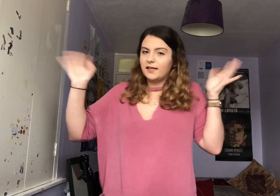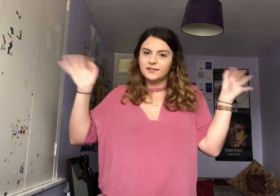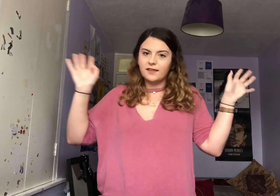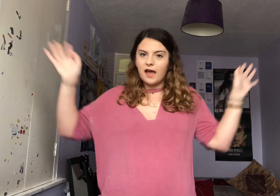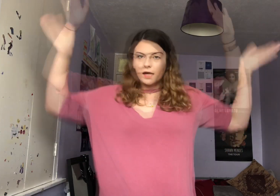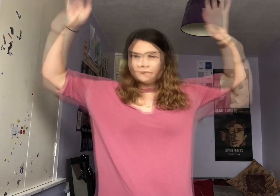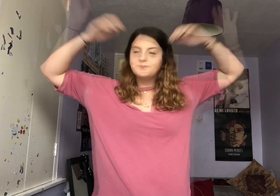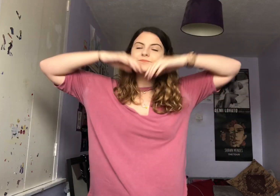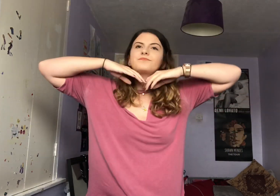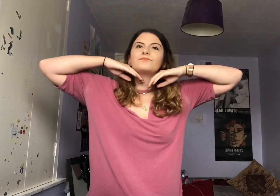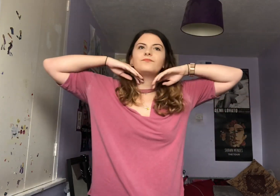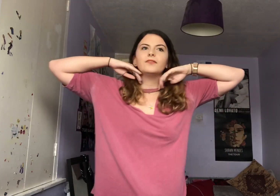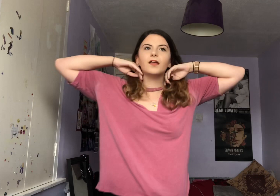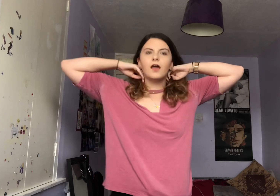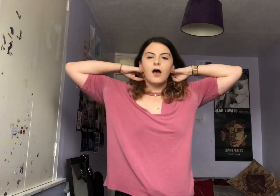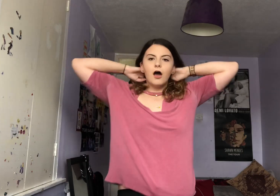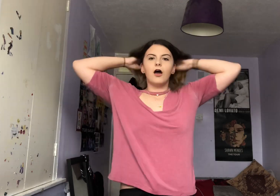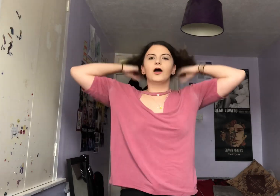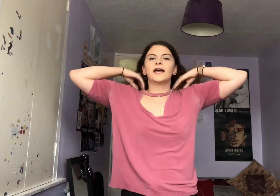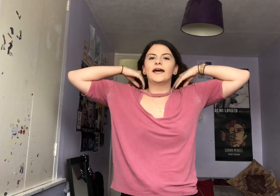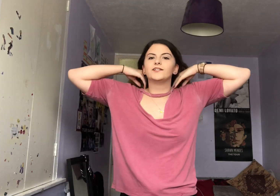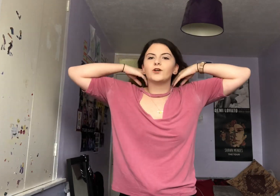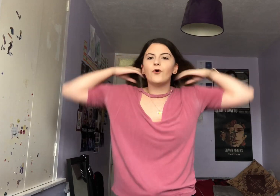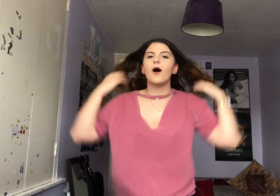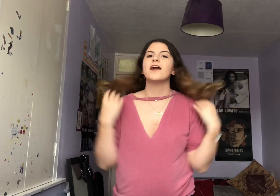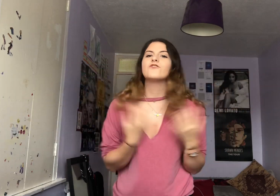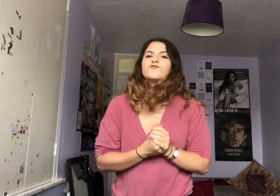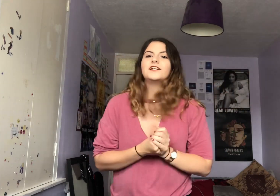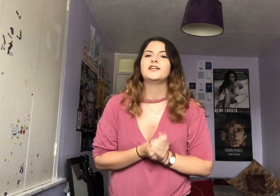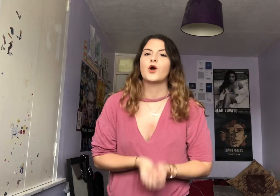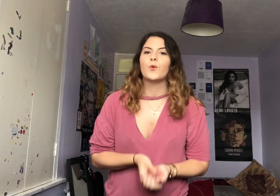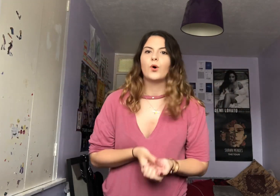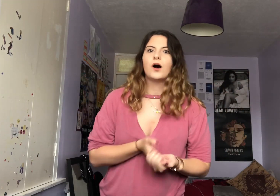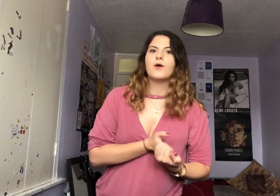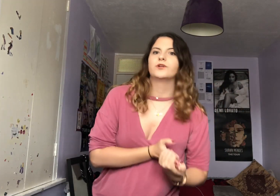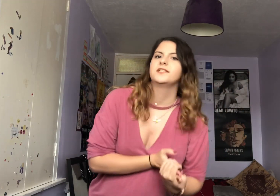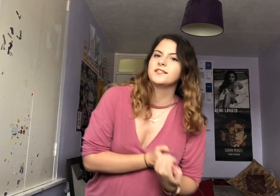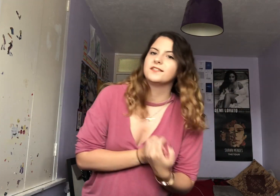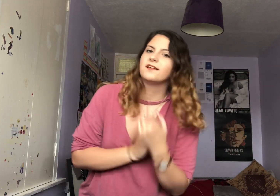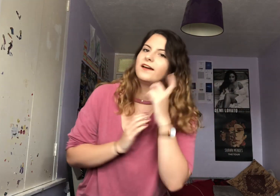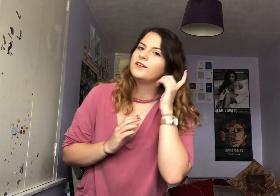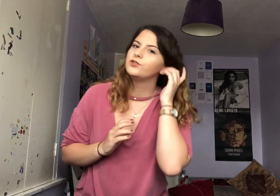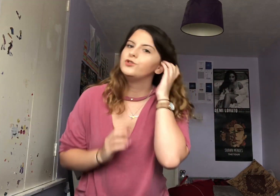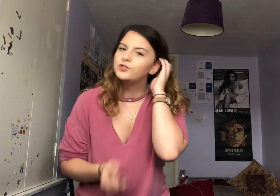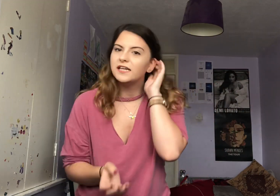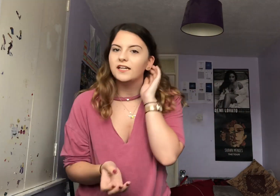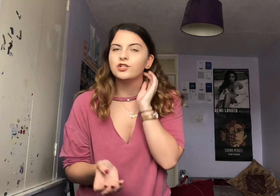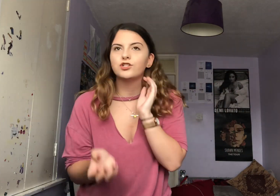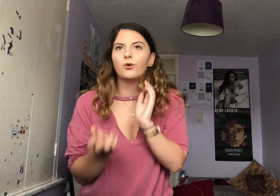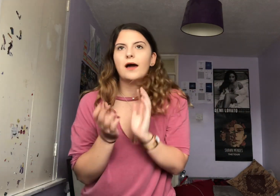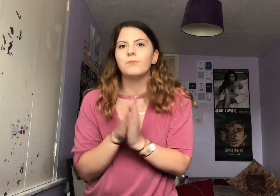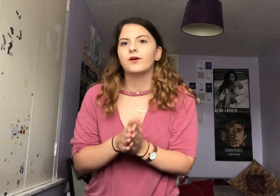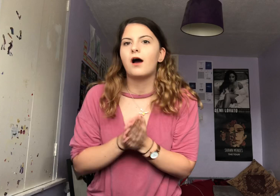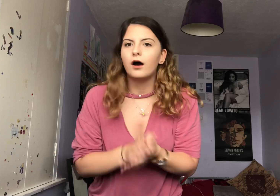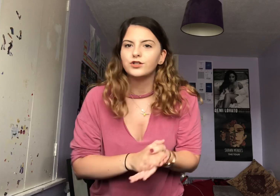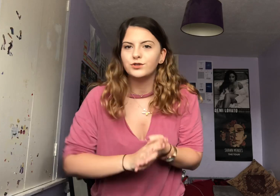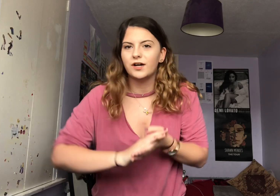things like that. Yeah. Okay, so I don't really know what I want to just like teach, so I'm gonna ask you